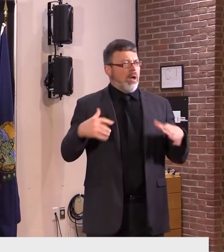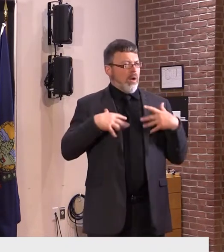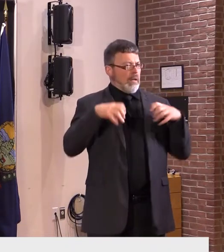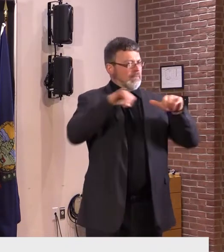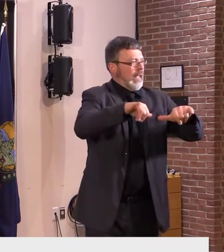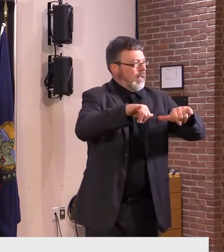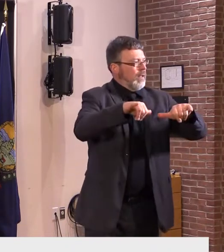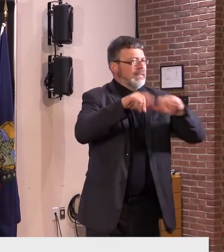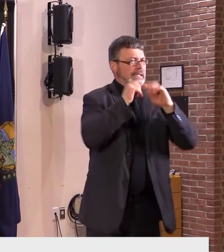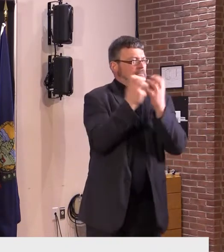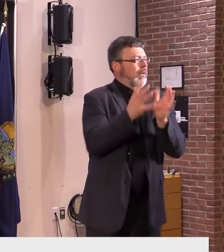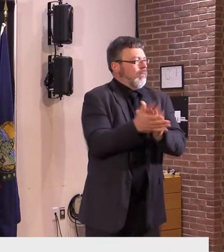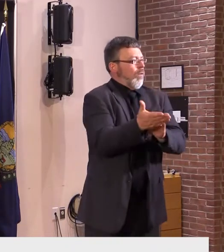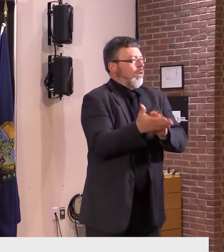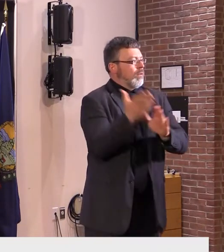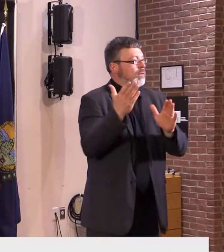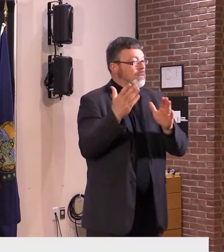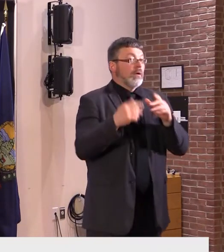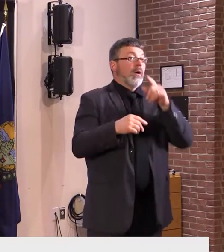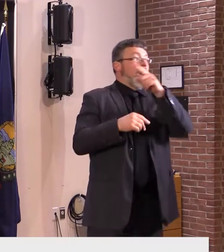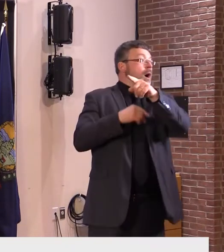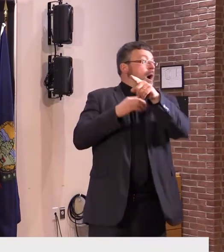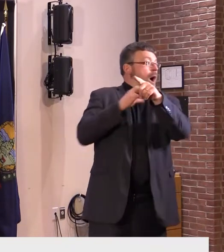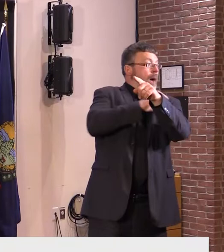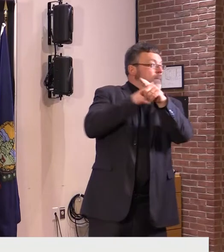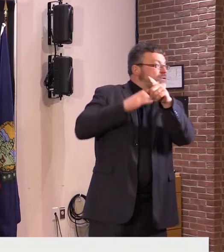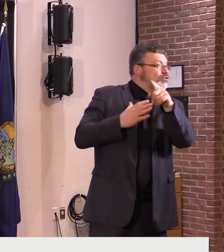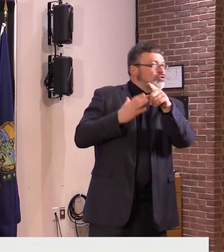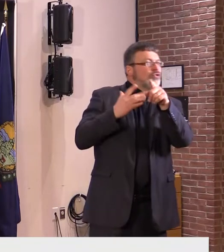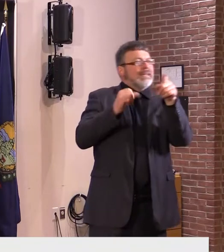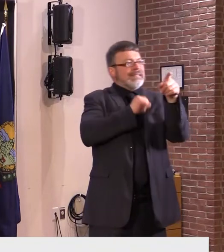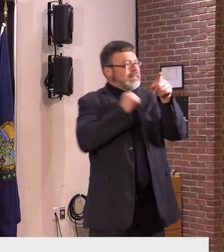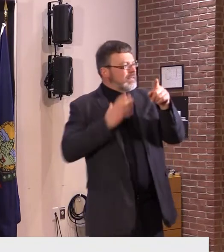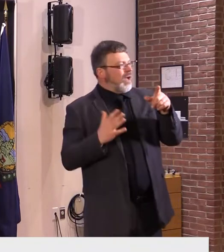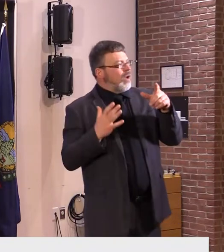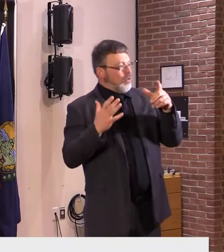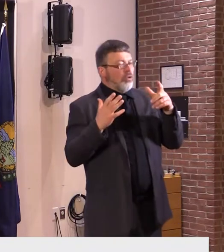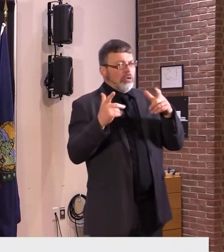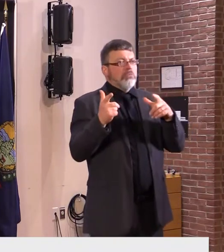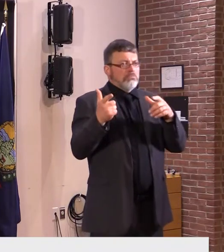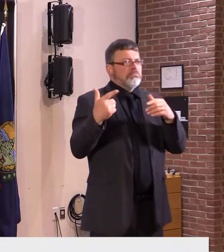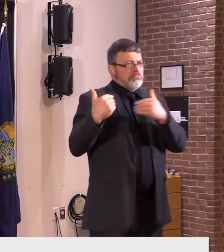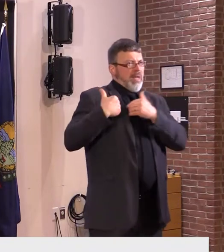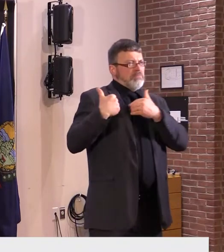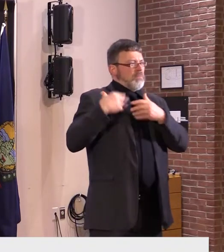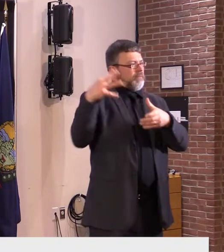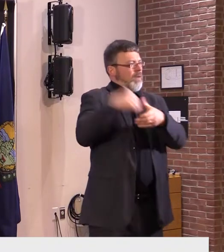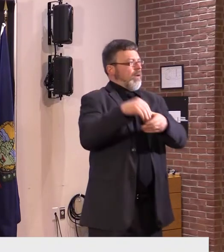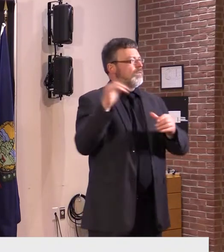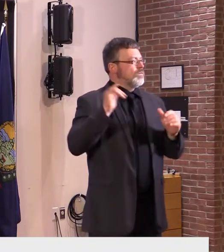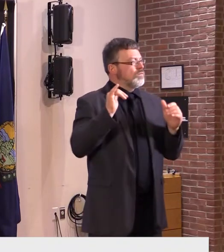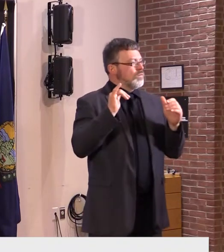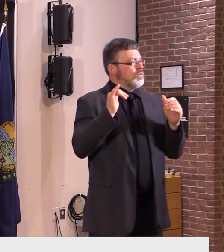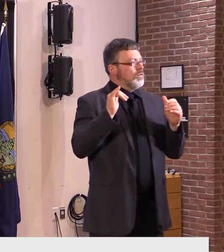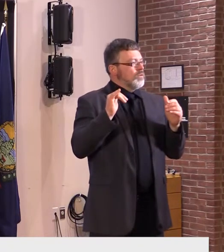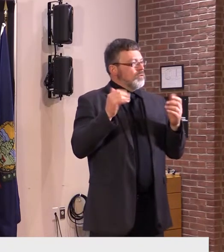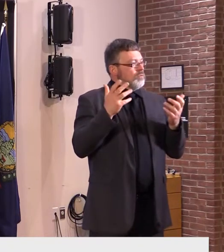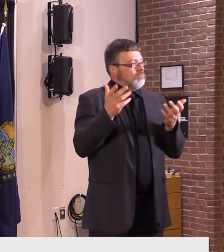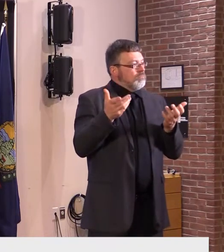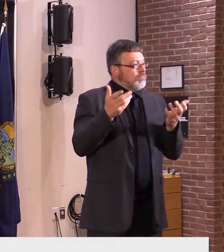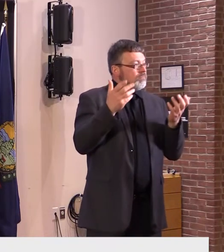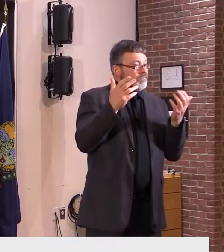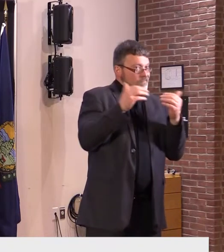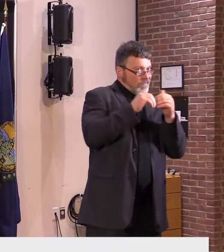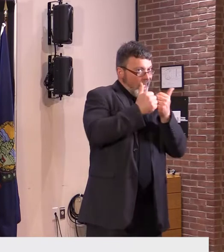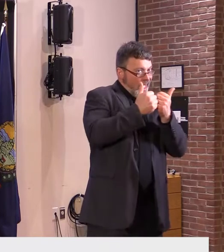secretaries that are part of our team that will carry the load. As well, I'm worried about inflation and